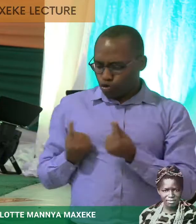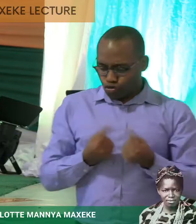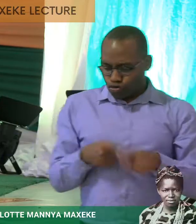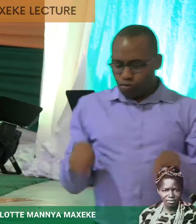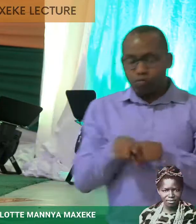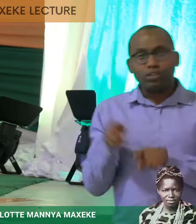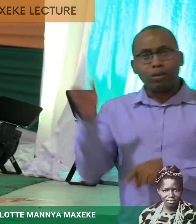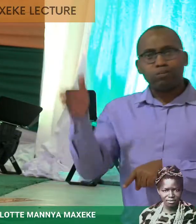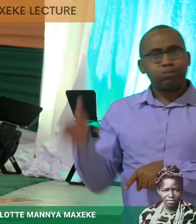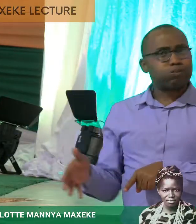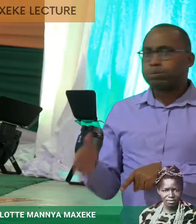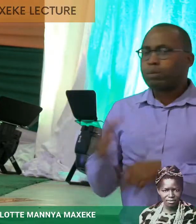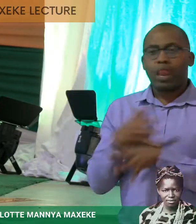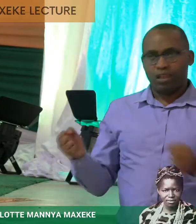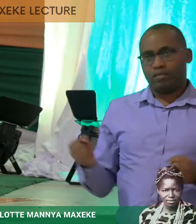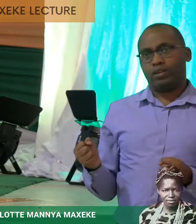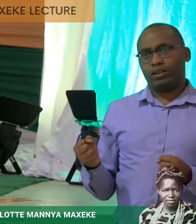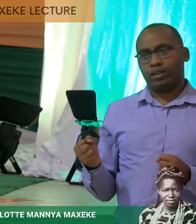would make